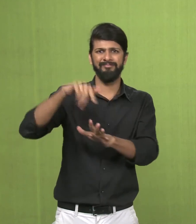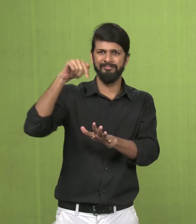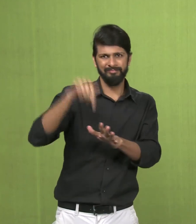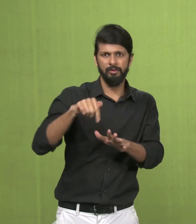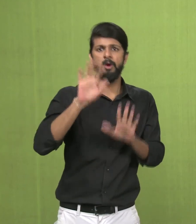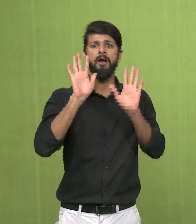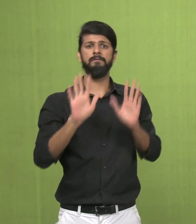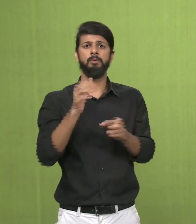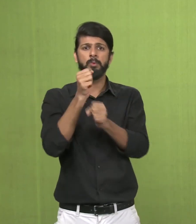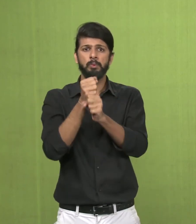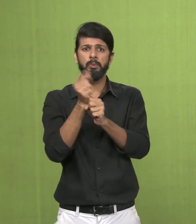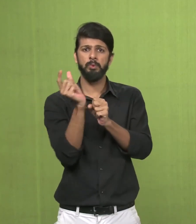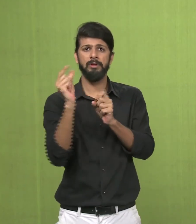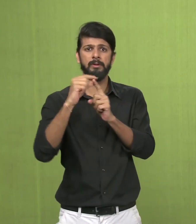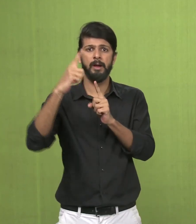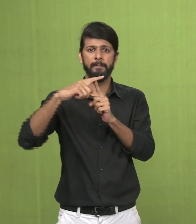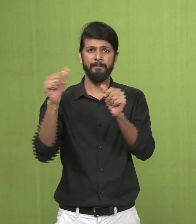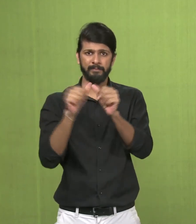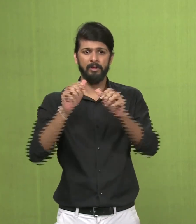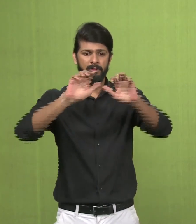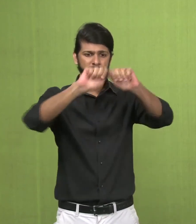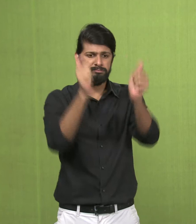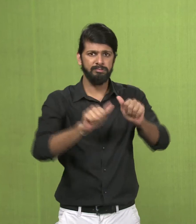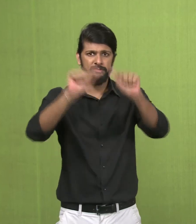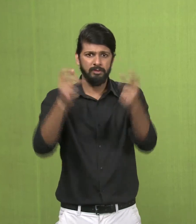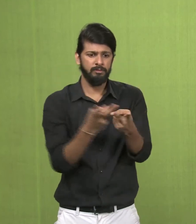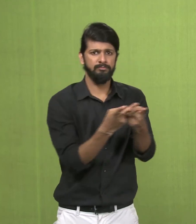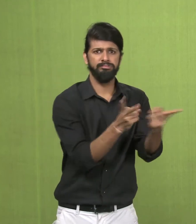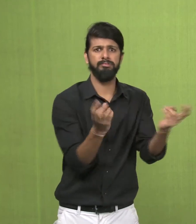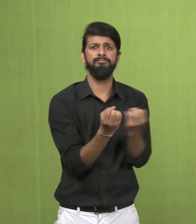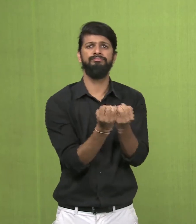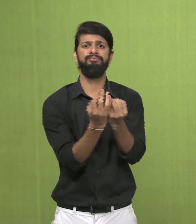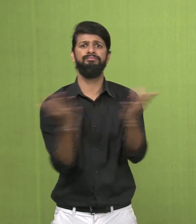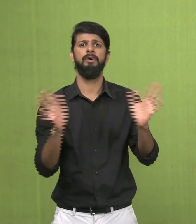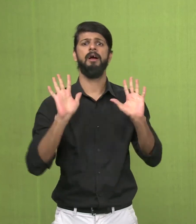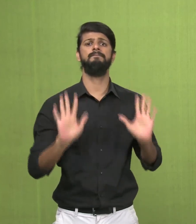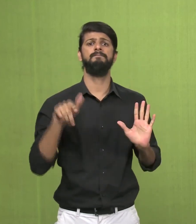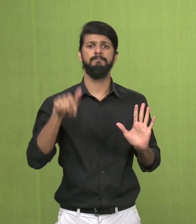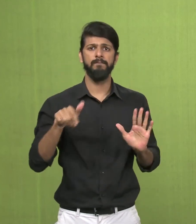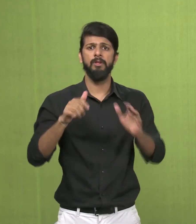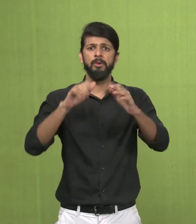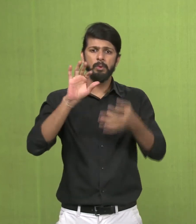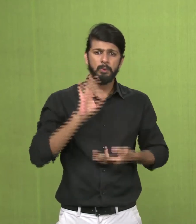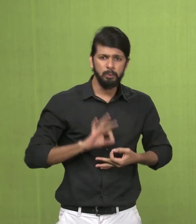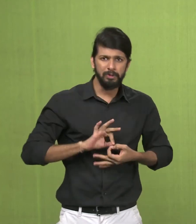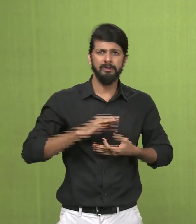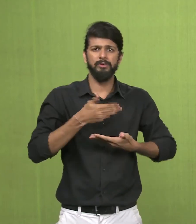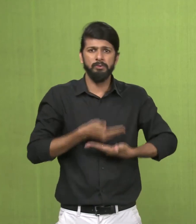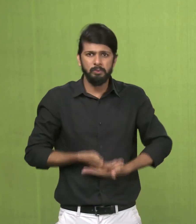became the main centers of Gupta sculpture and the style.